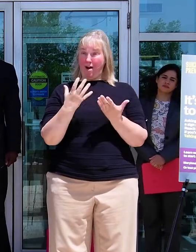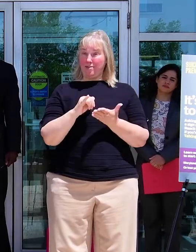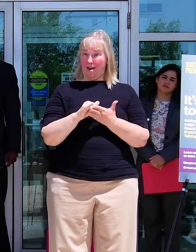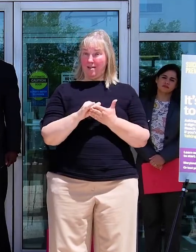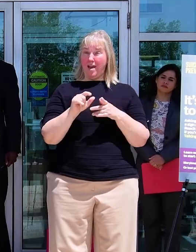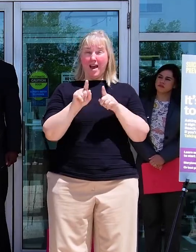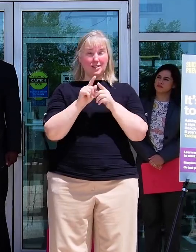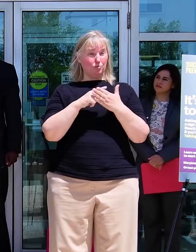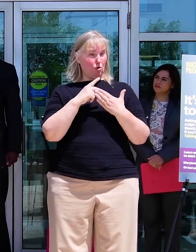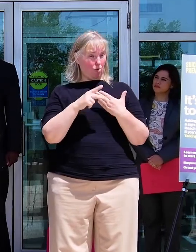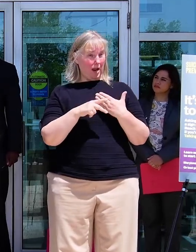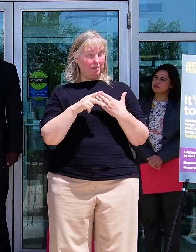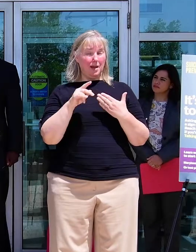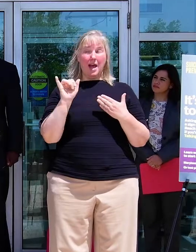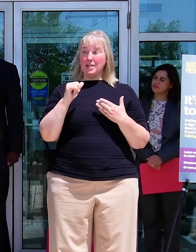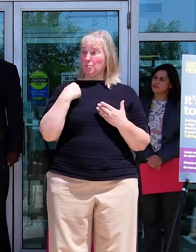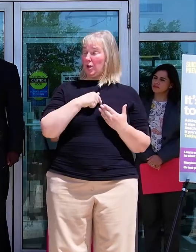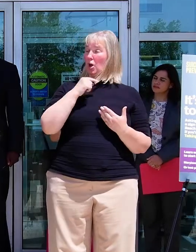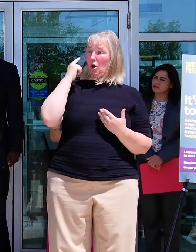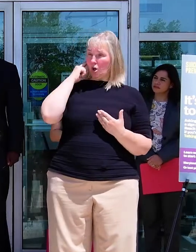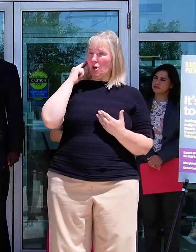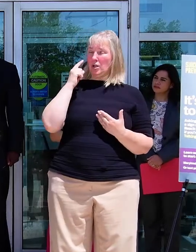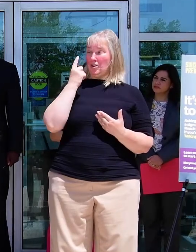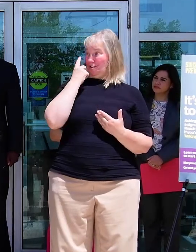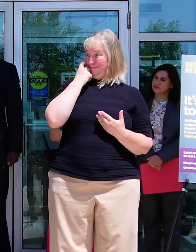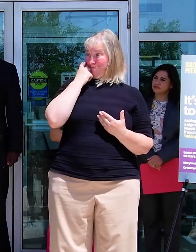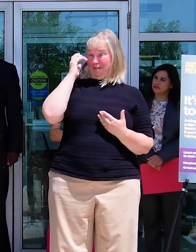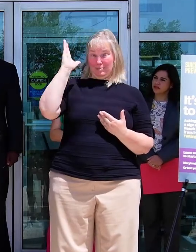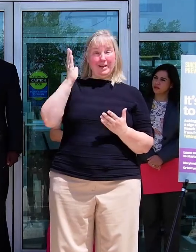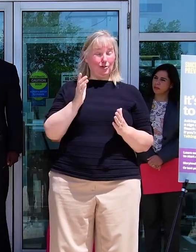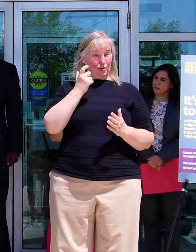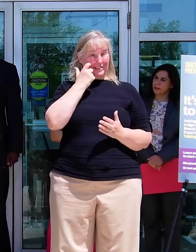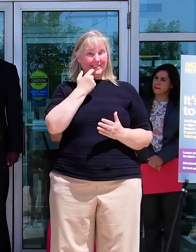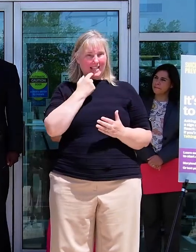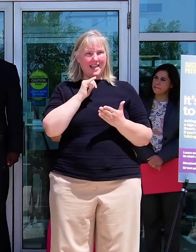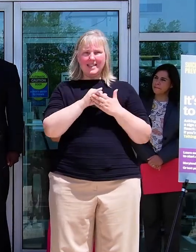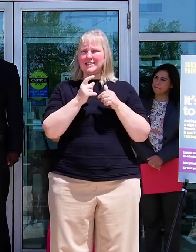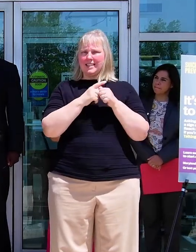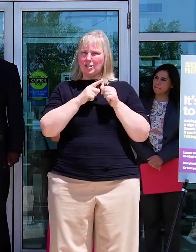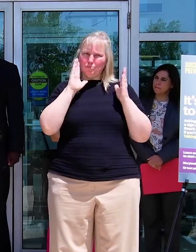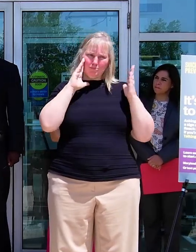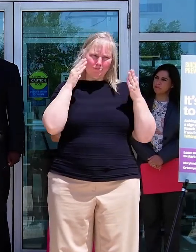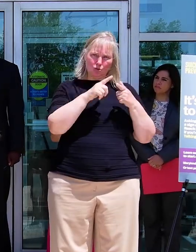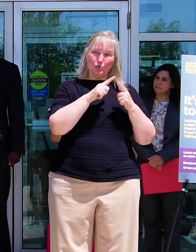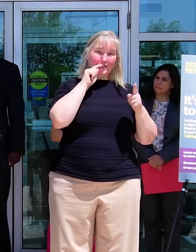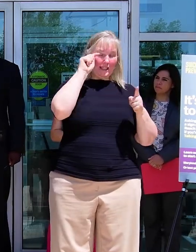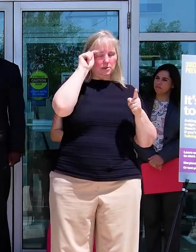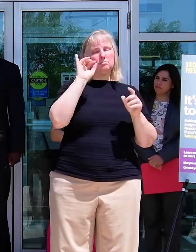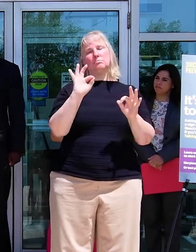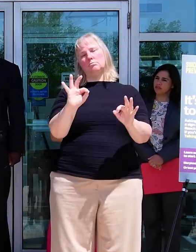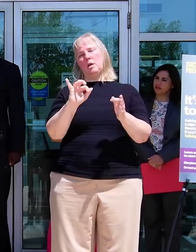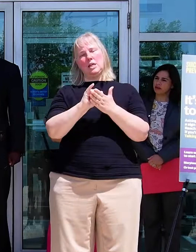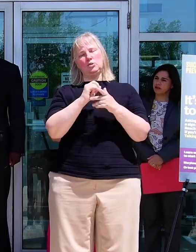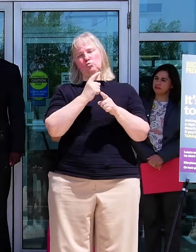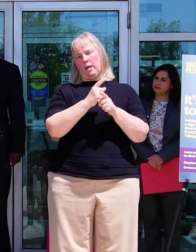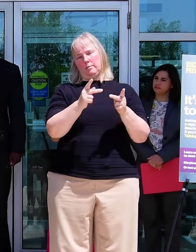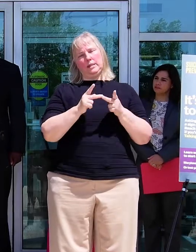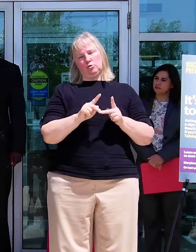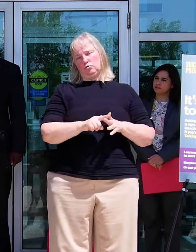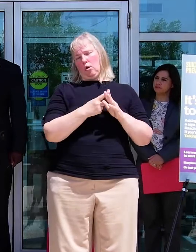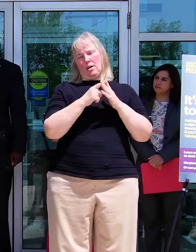a program, as we heard, and as the previous speaker said, this was initially geared toward teens, which is the right place to start. Would have been a